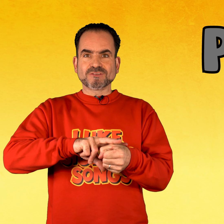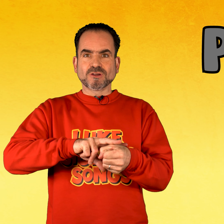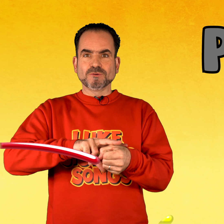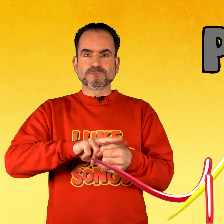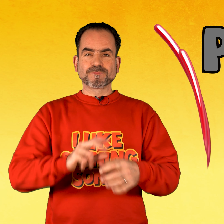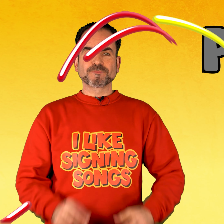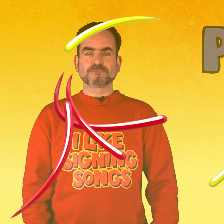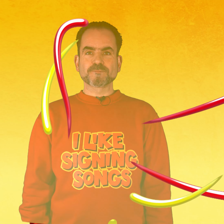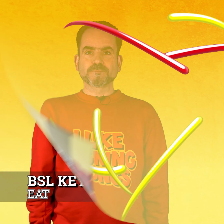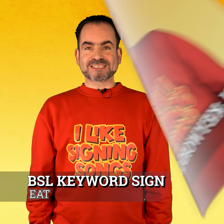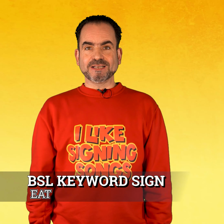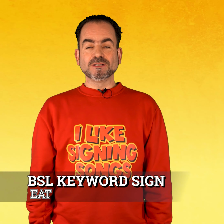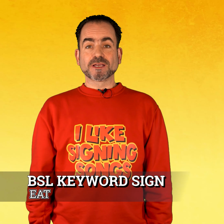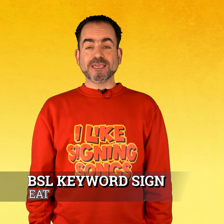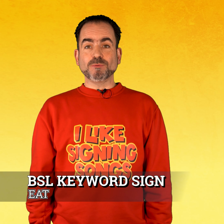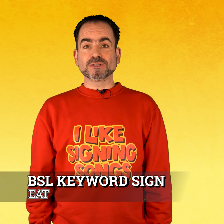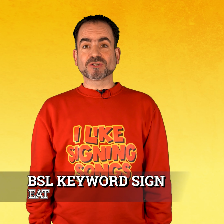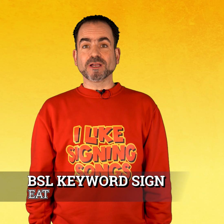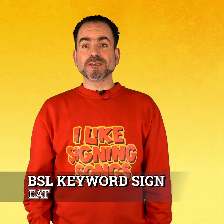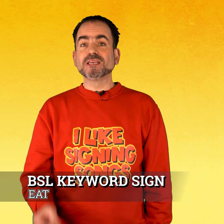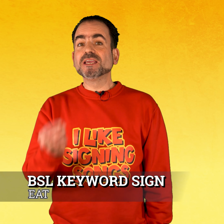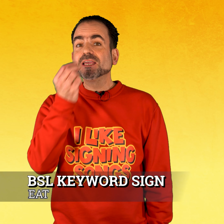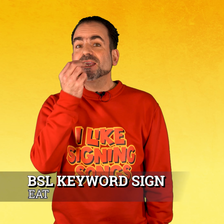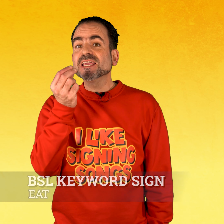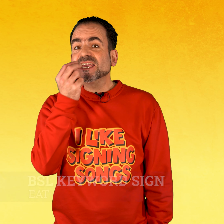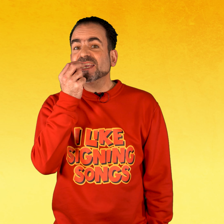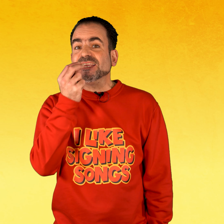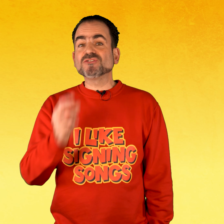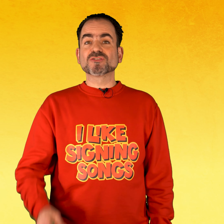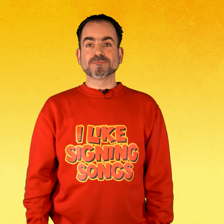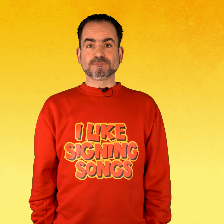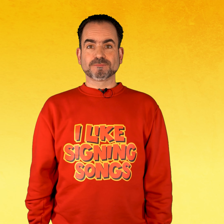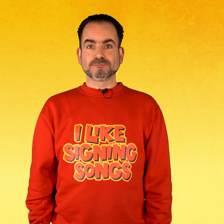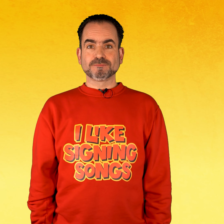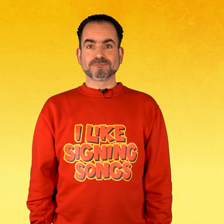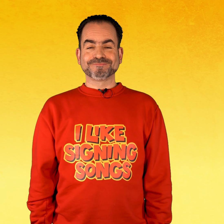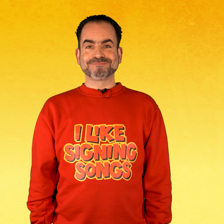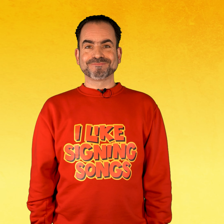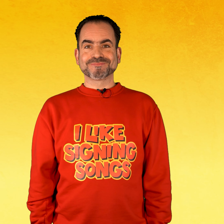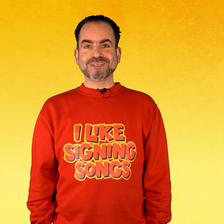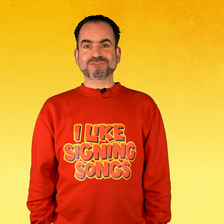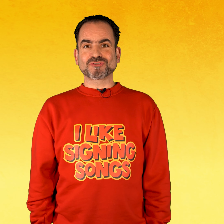potato. BSL, keyword sign, eat. Let's